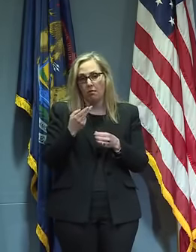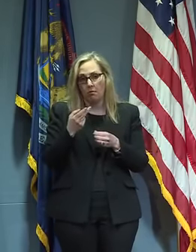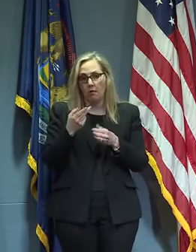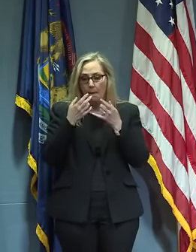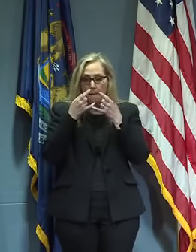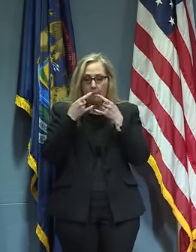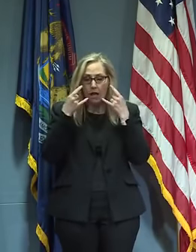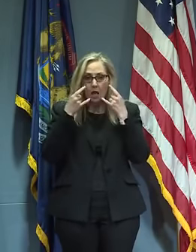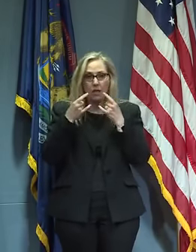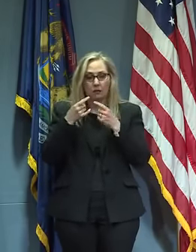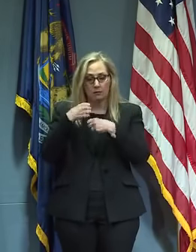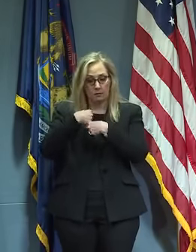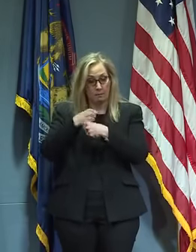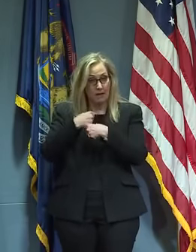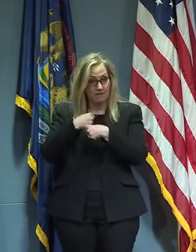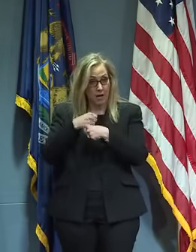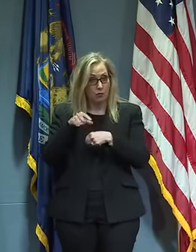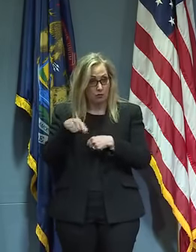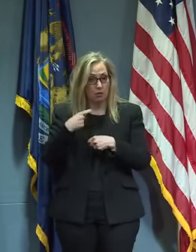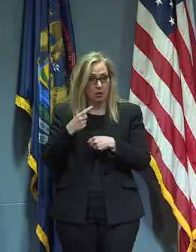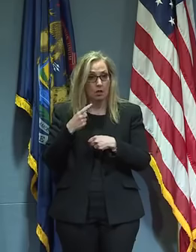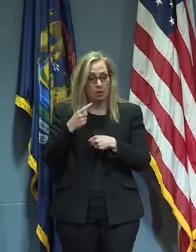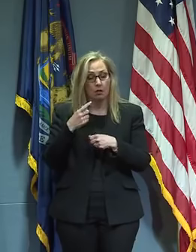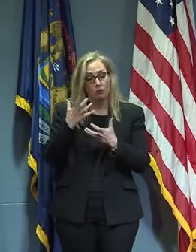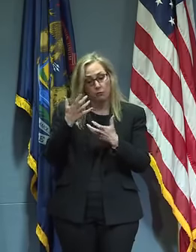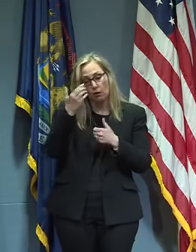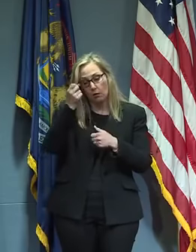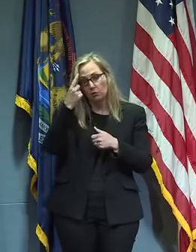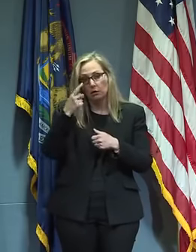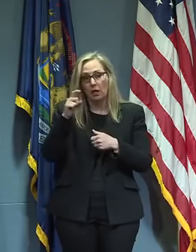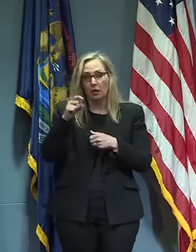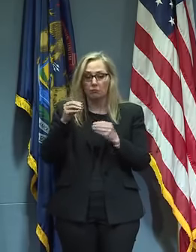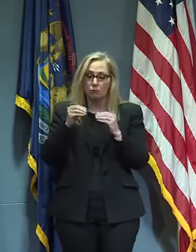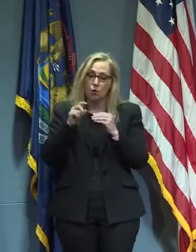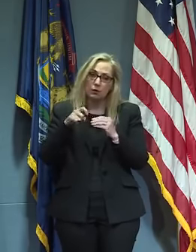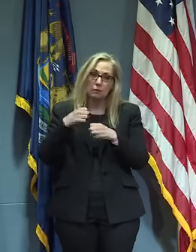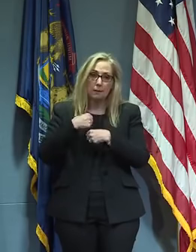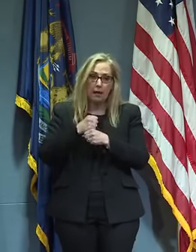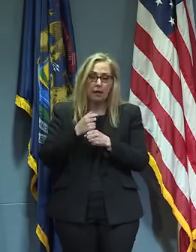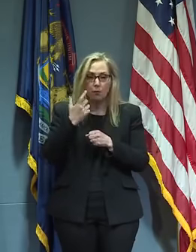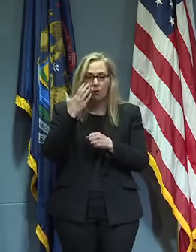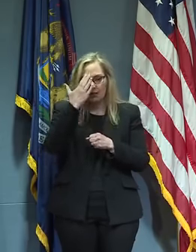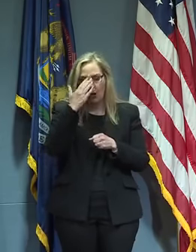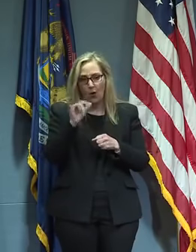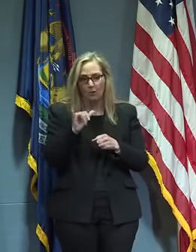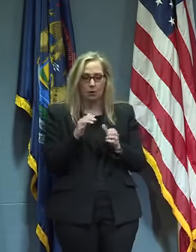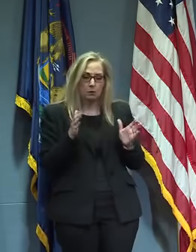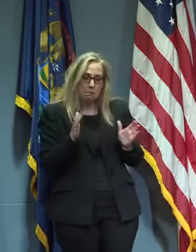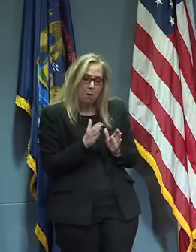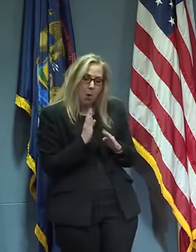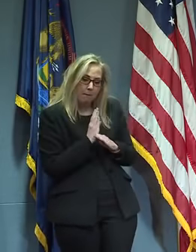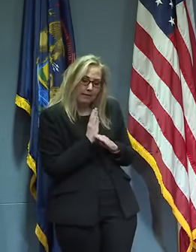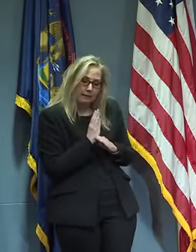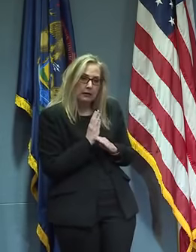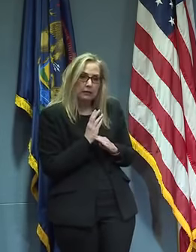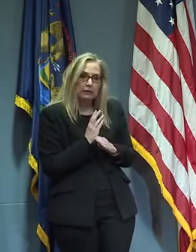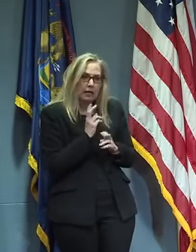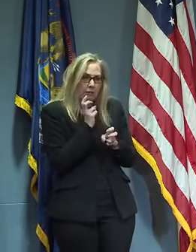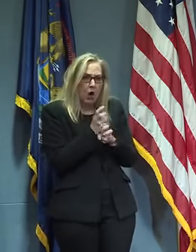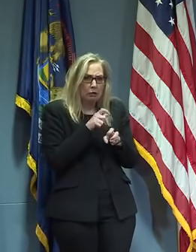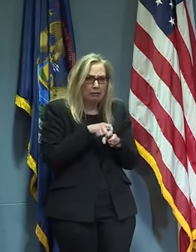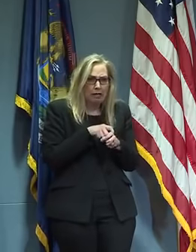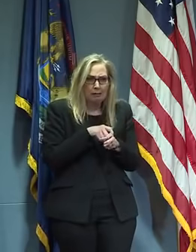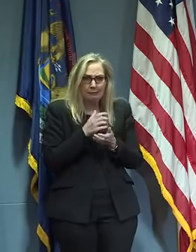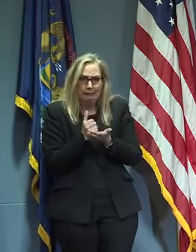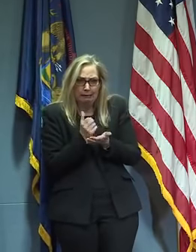to continue to be stood up. We also realize there are a lot of smaller businesses out there that have a hard time navigating all of